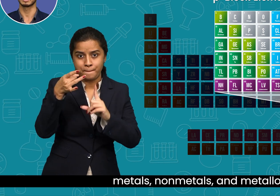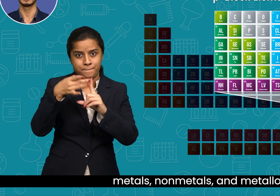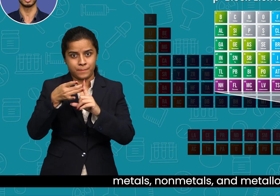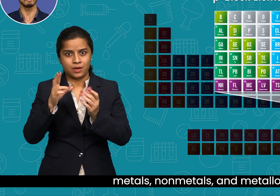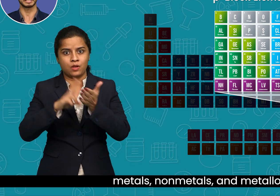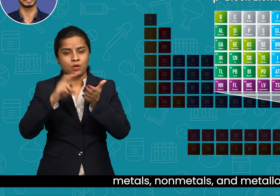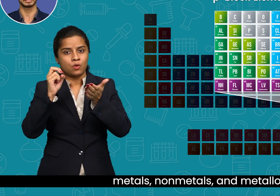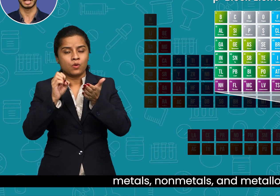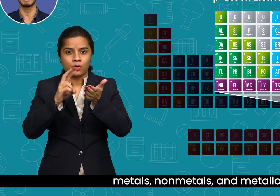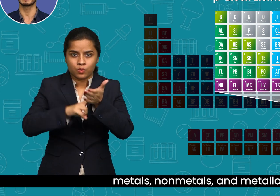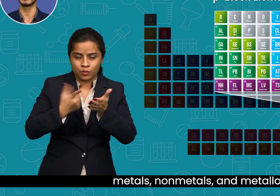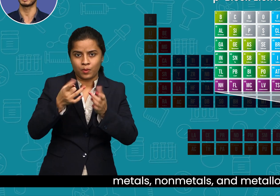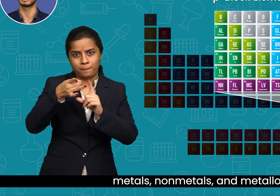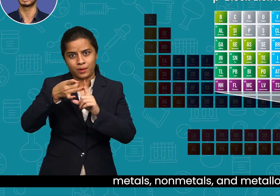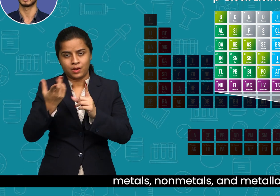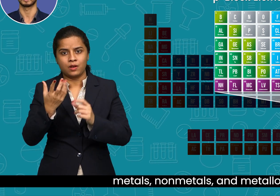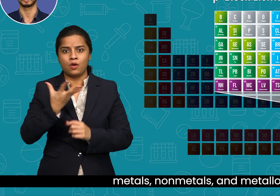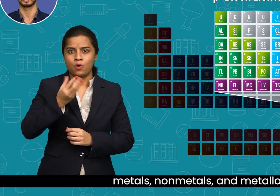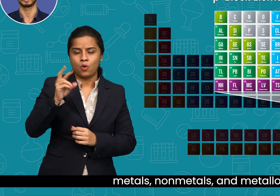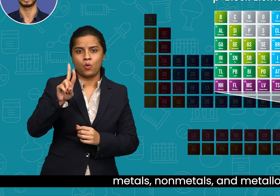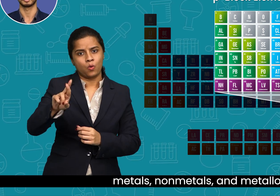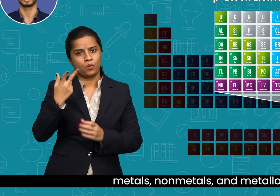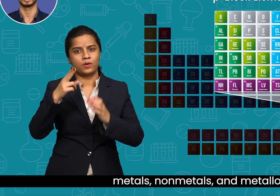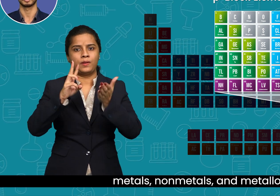metals, non-metals and metalloids.